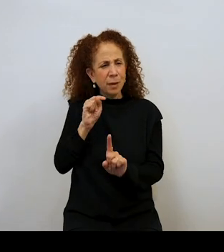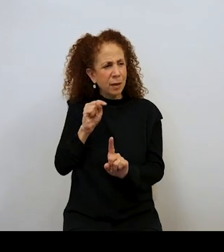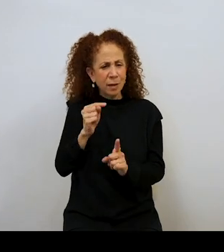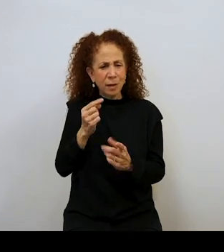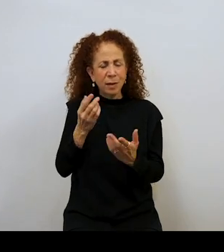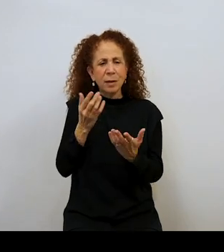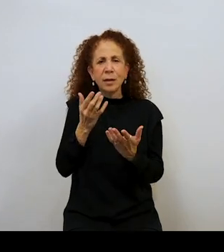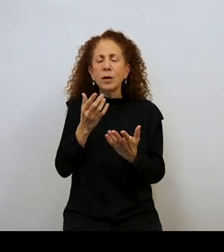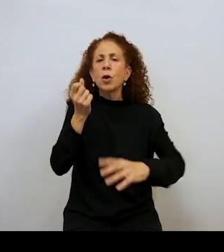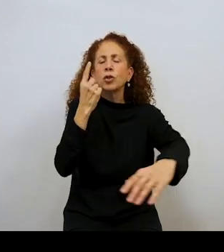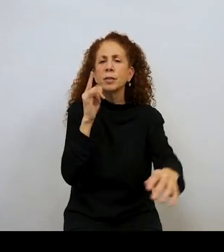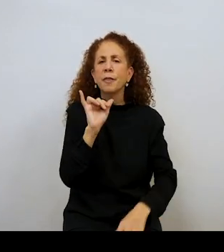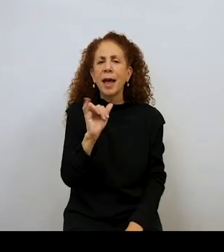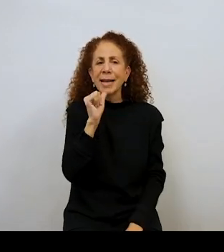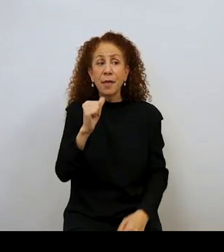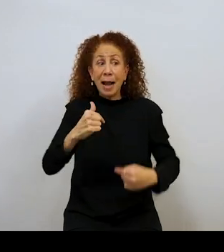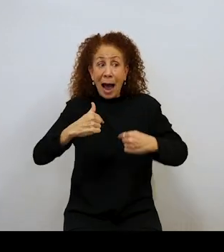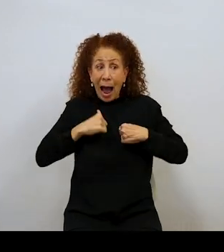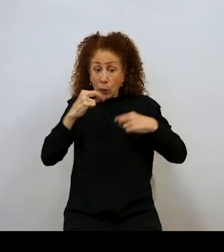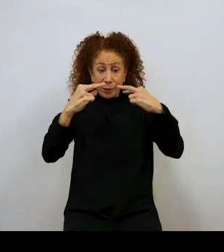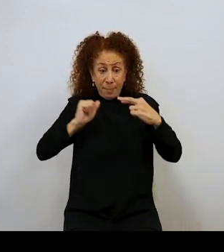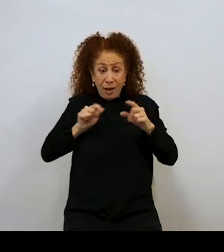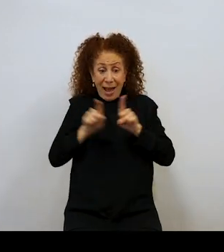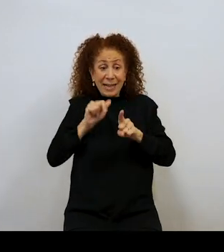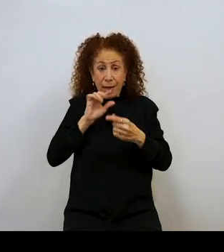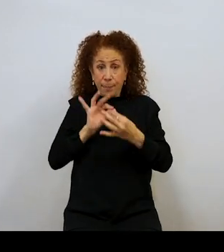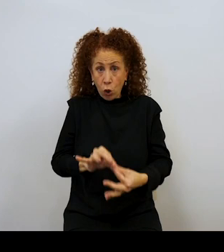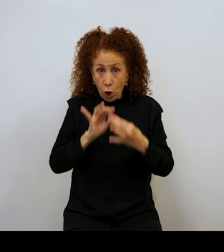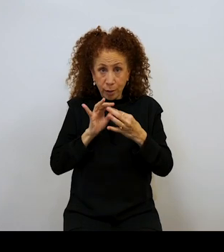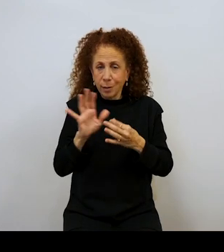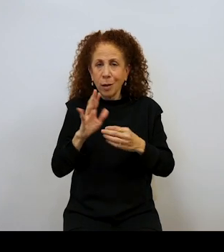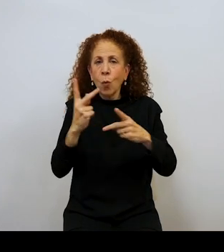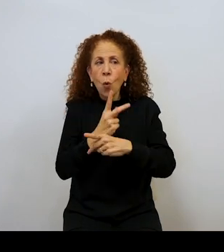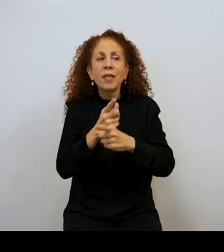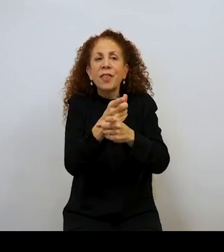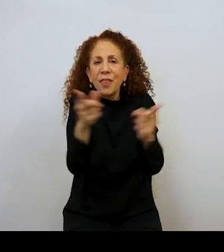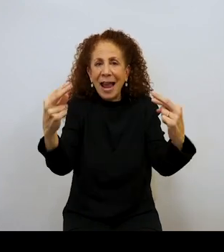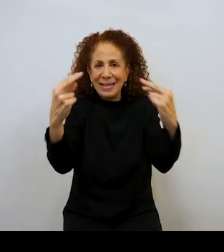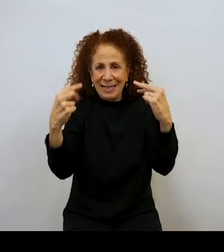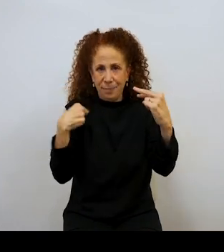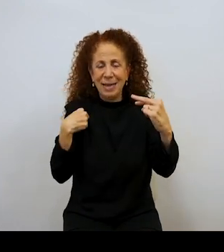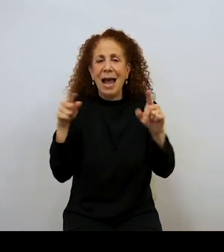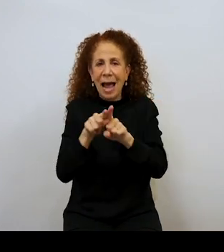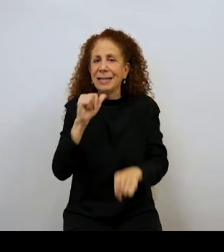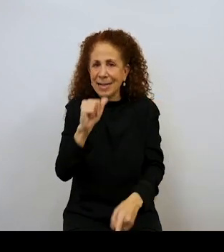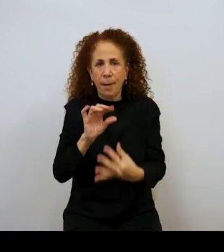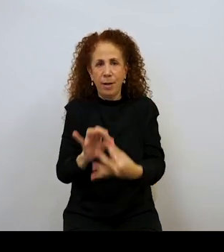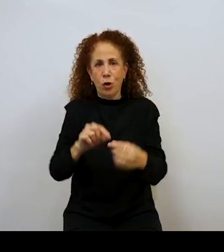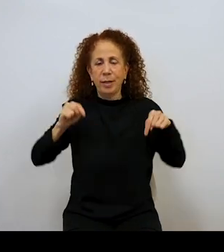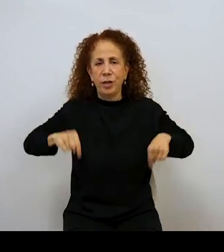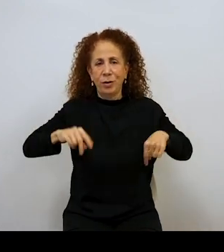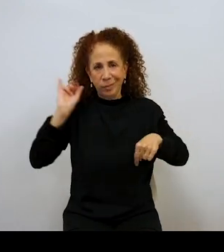you see, it's not that you don't see yourself as belonging to this place, but you see other people as seeing you as